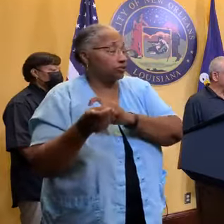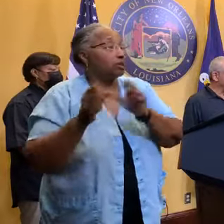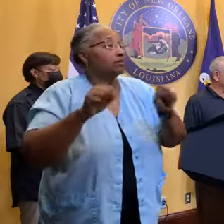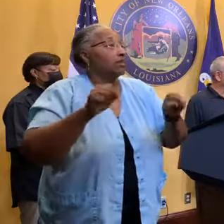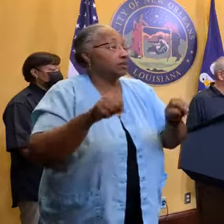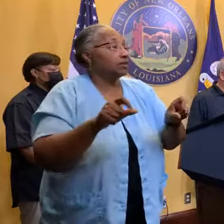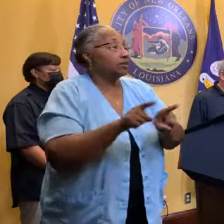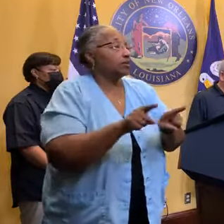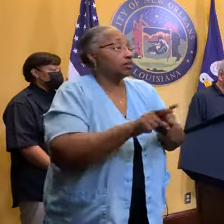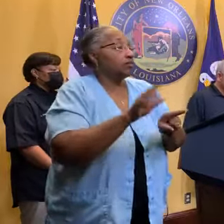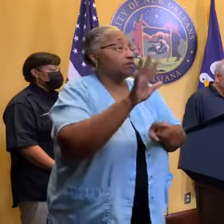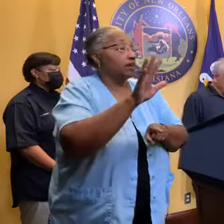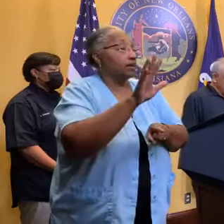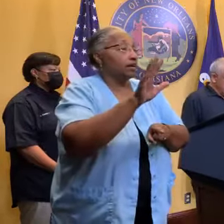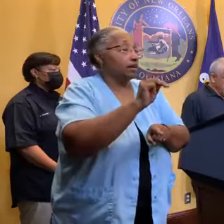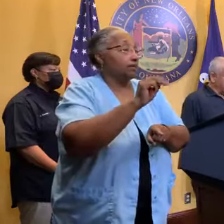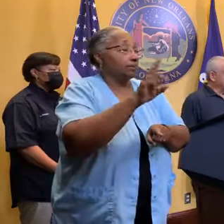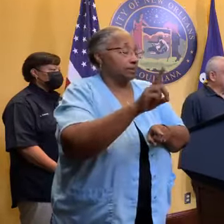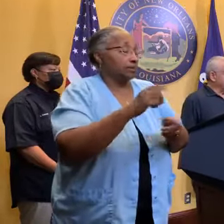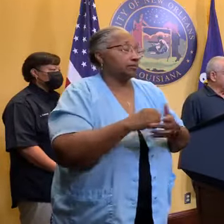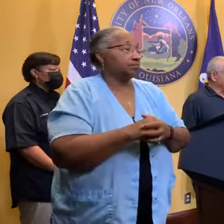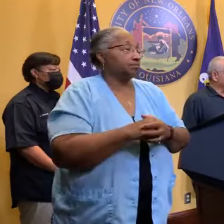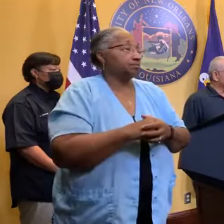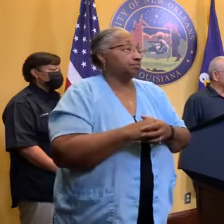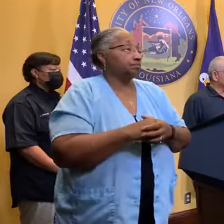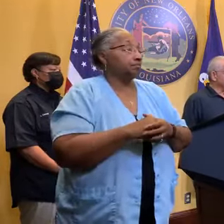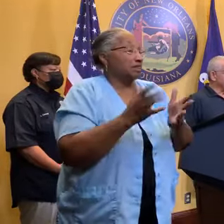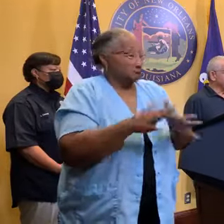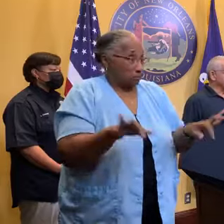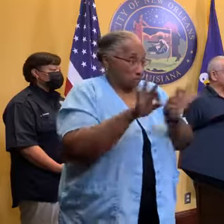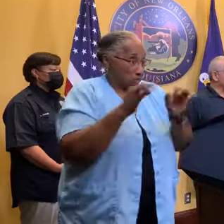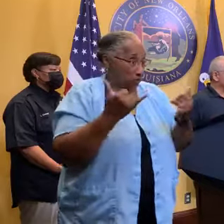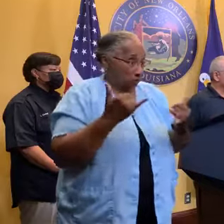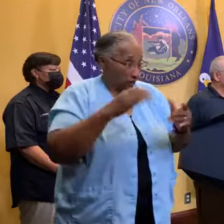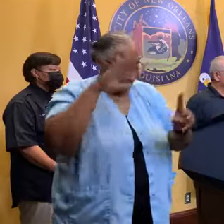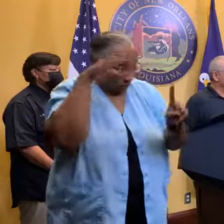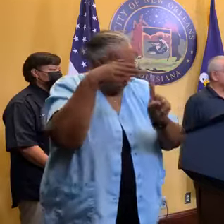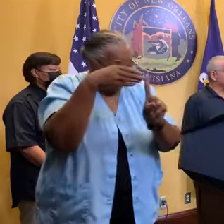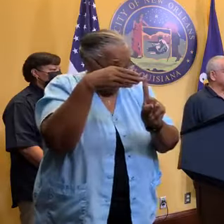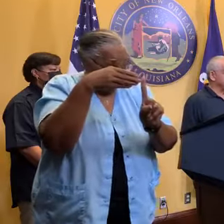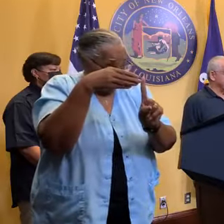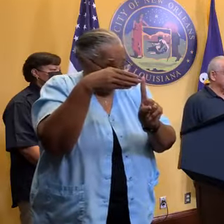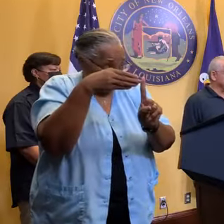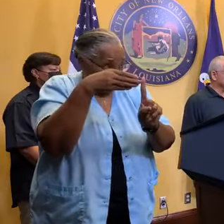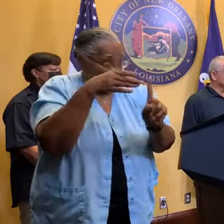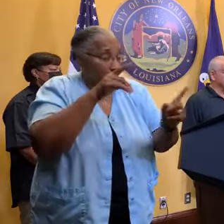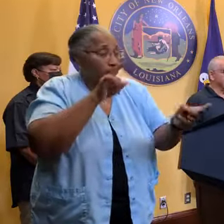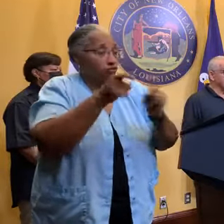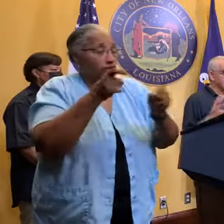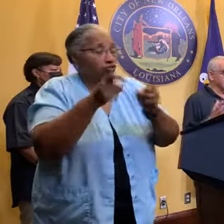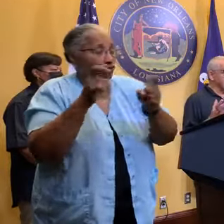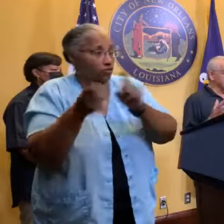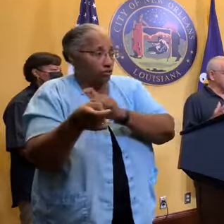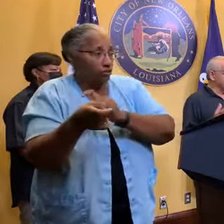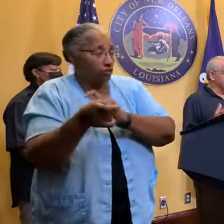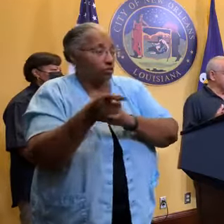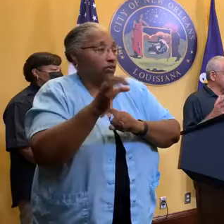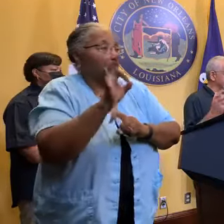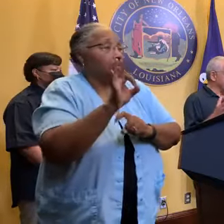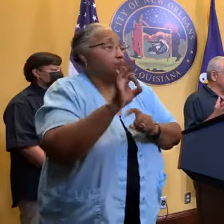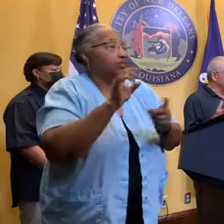5 EMDs. The key today is focusing on frequency changers. And frequency changers